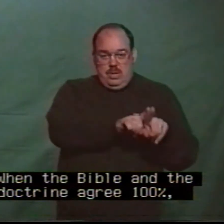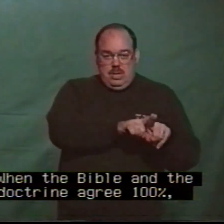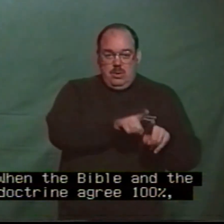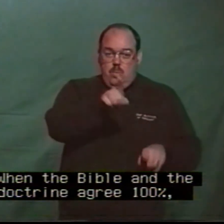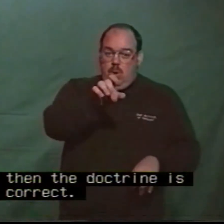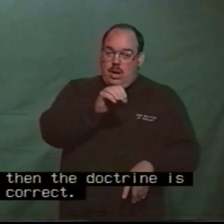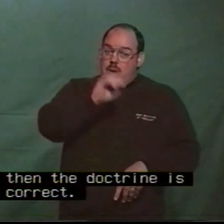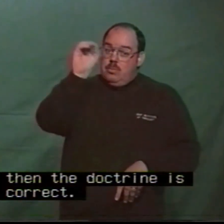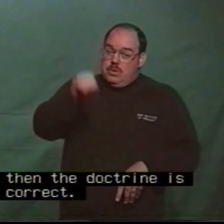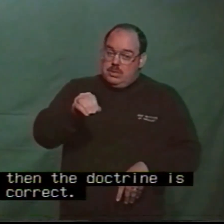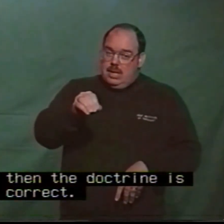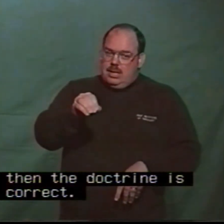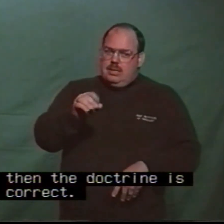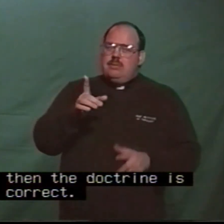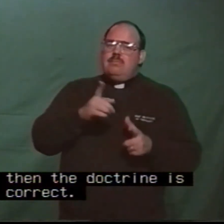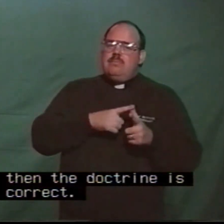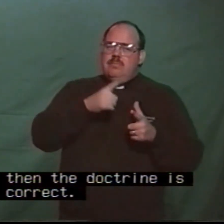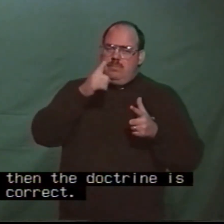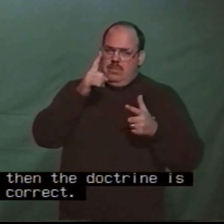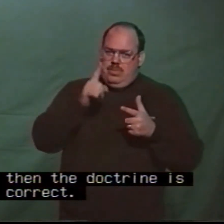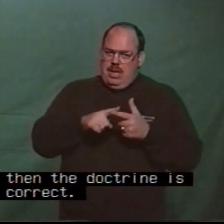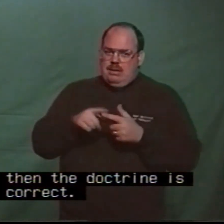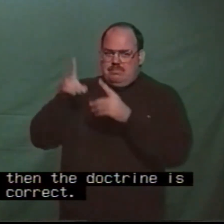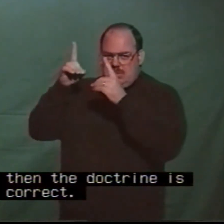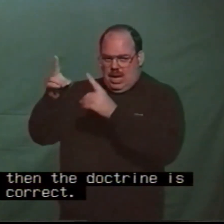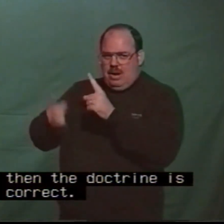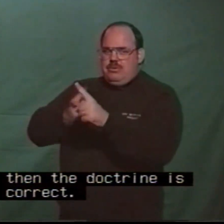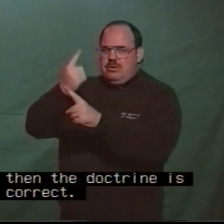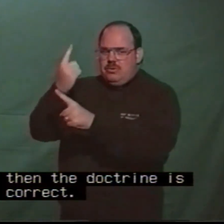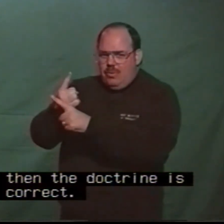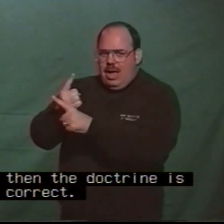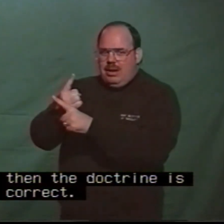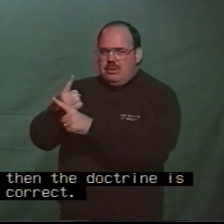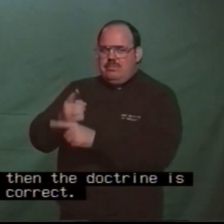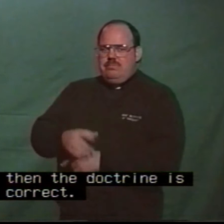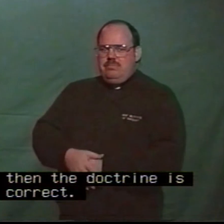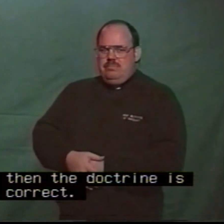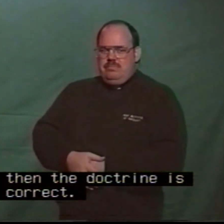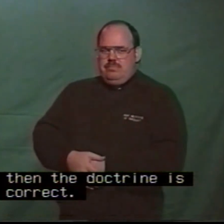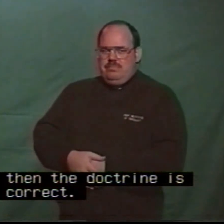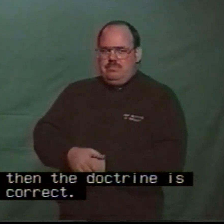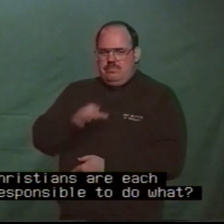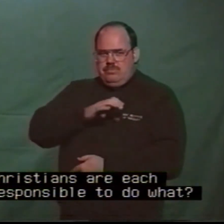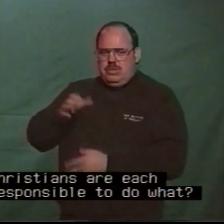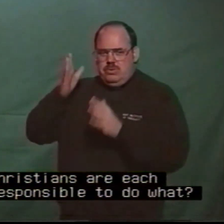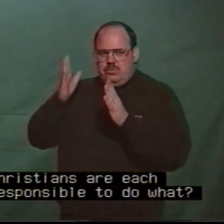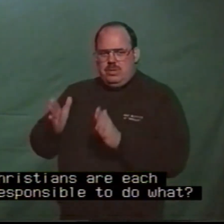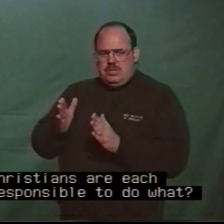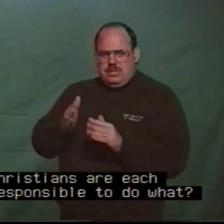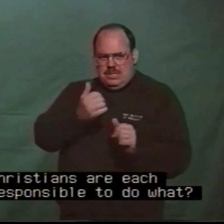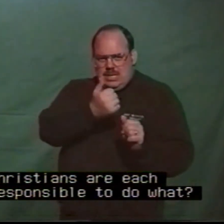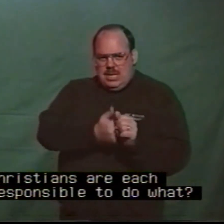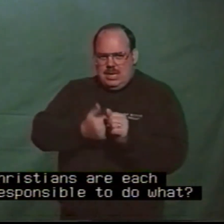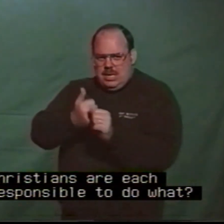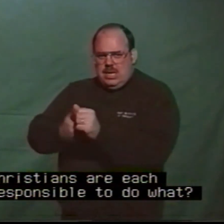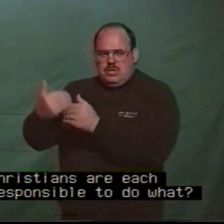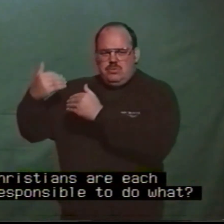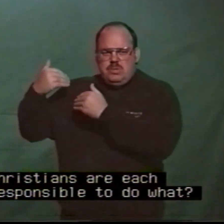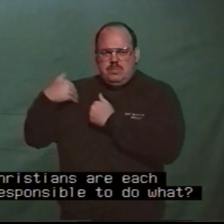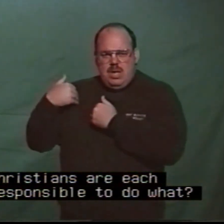then the doctrine is correct Christians are each responsible